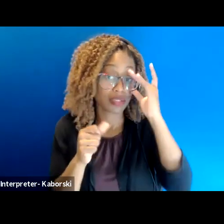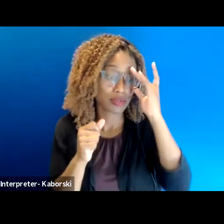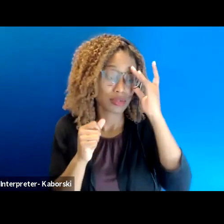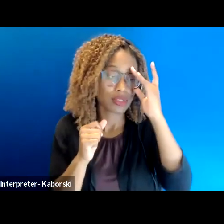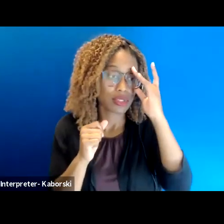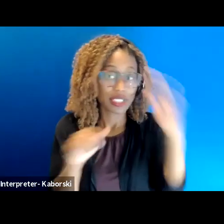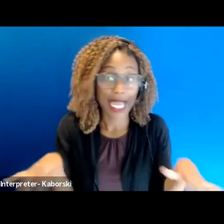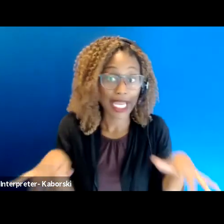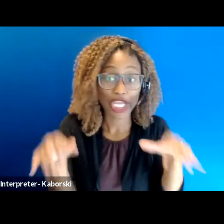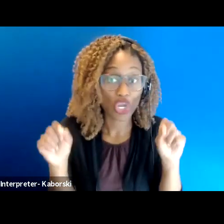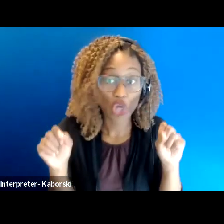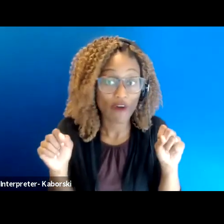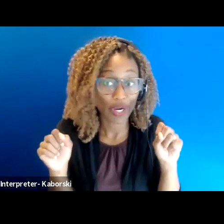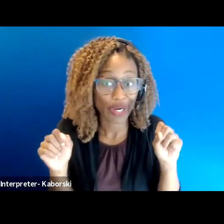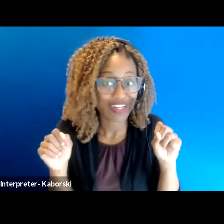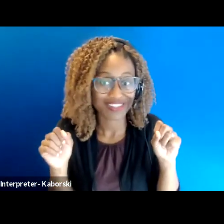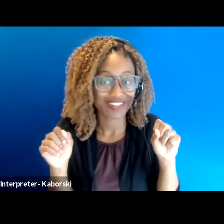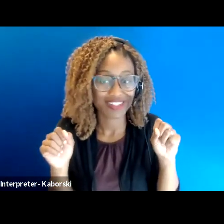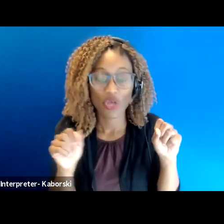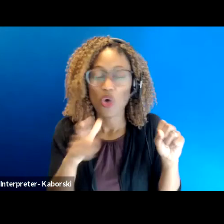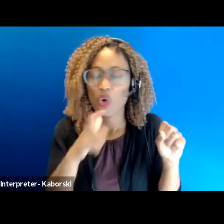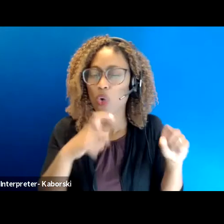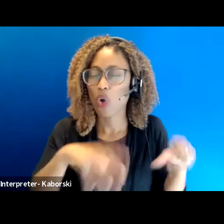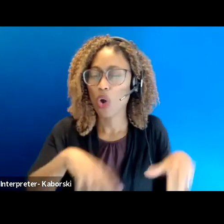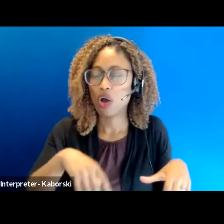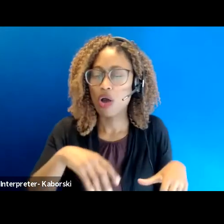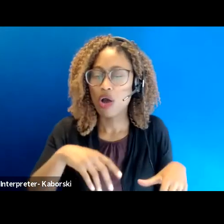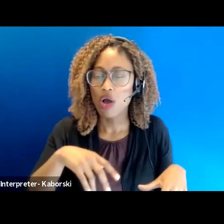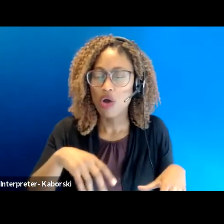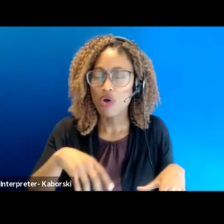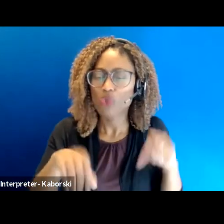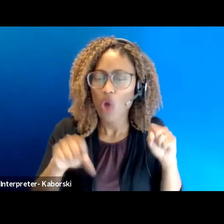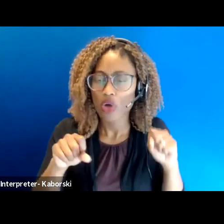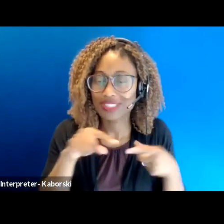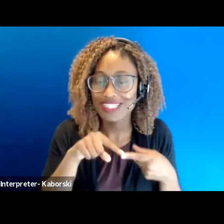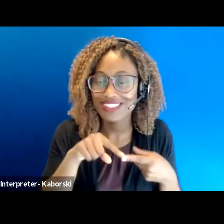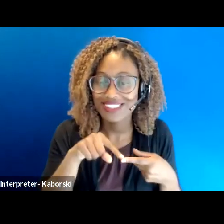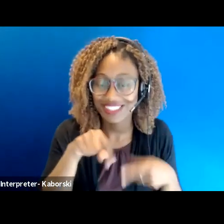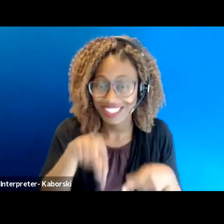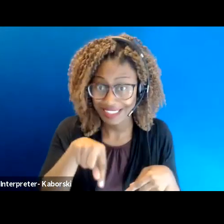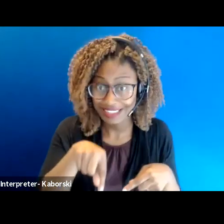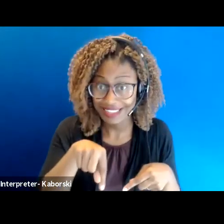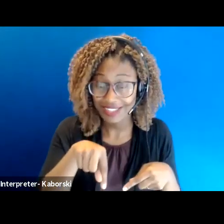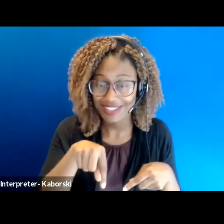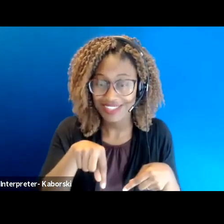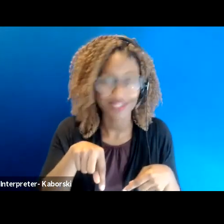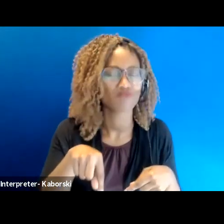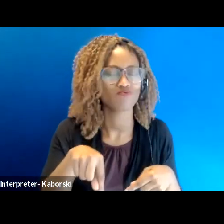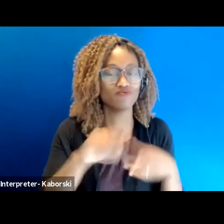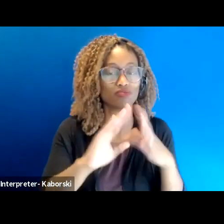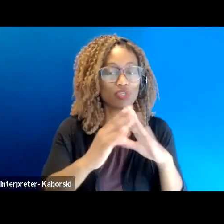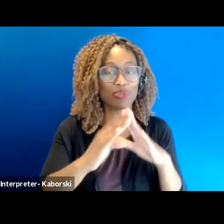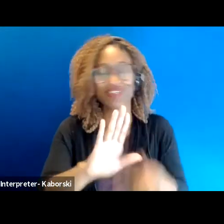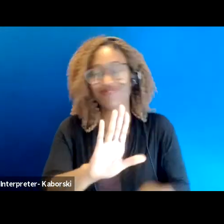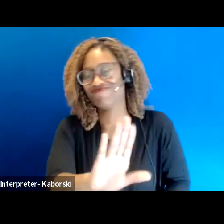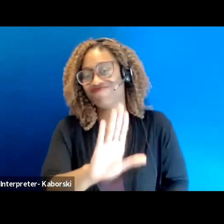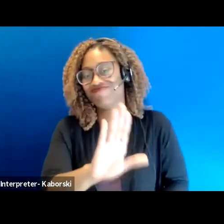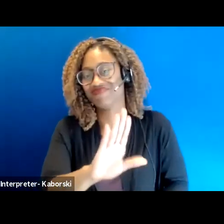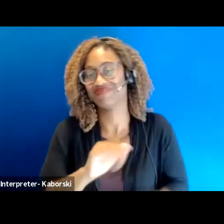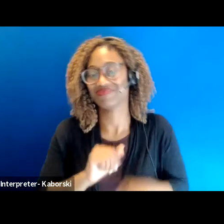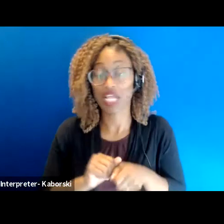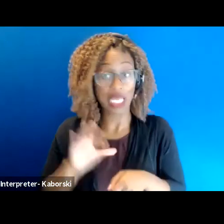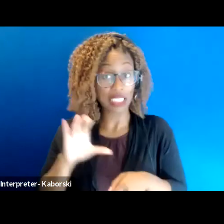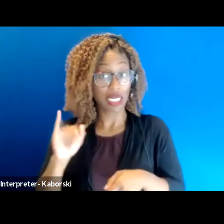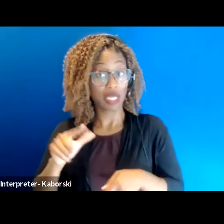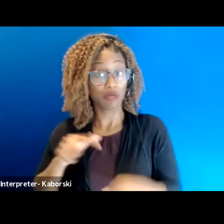taking it over. It is run by the community. It is community led. We are just supporting it as a Center for Independent Living.